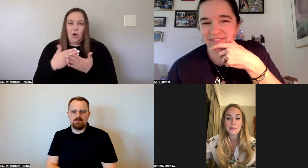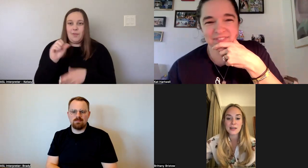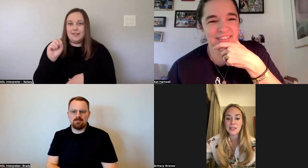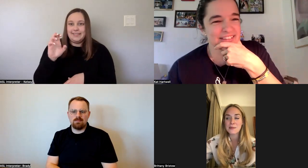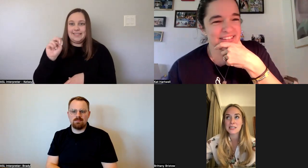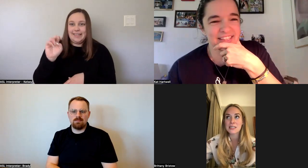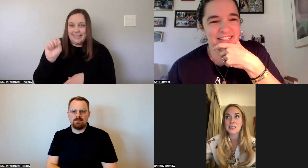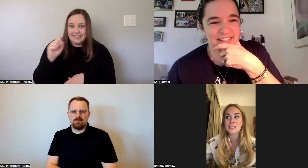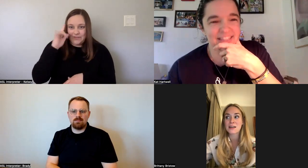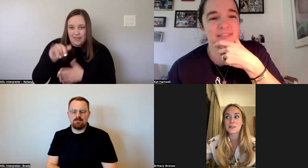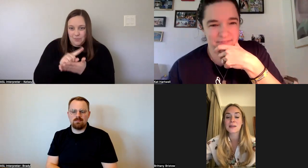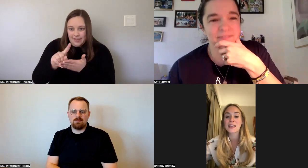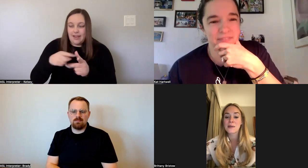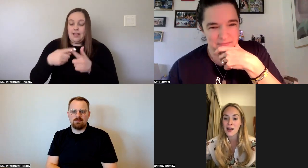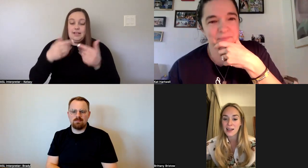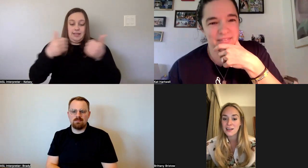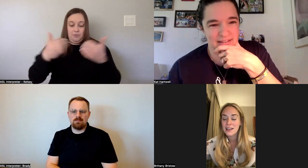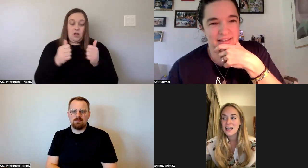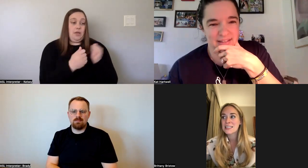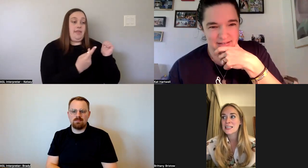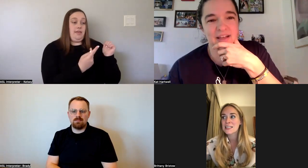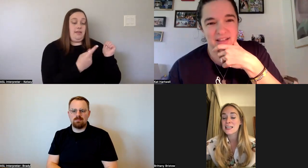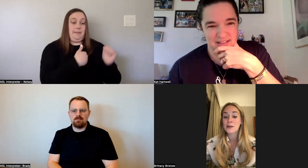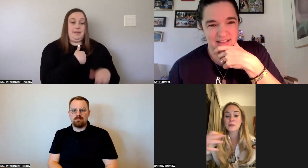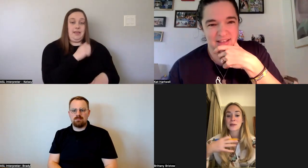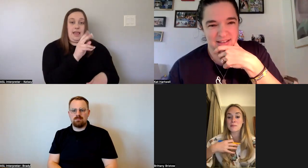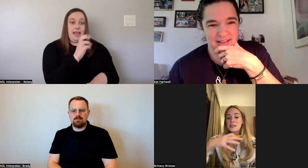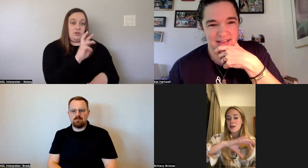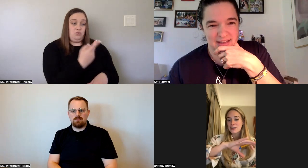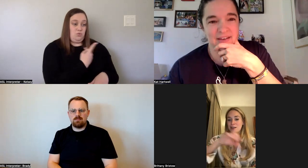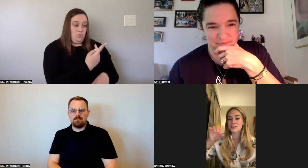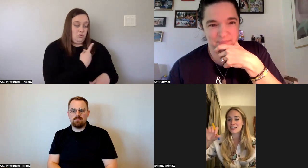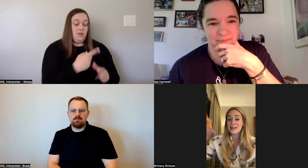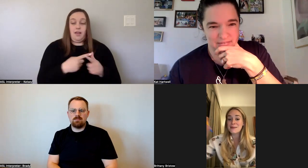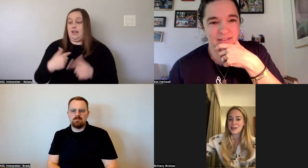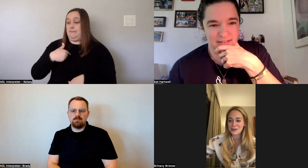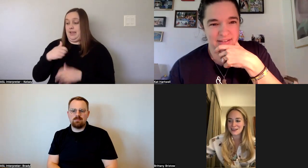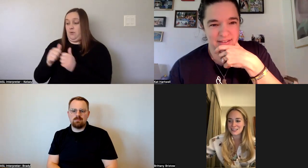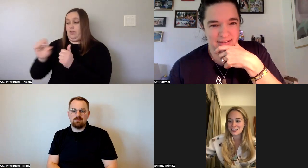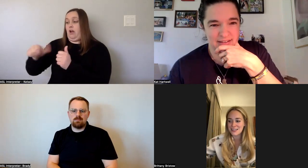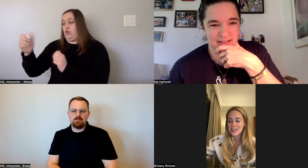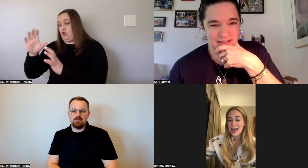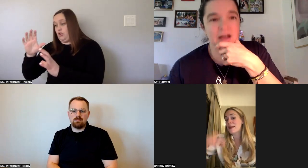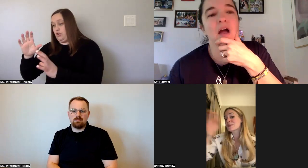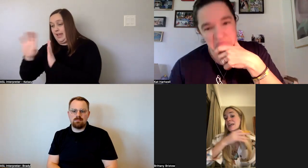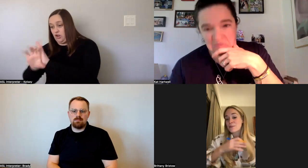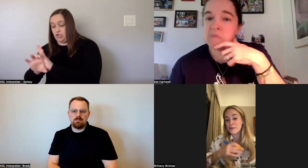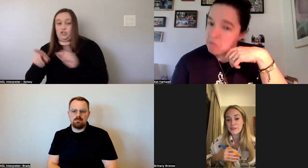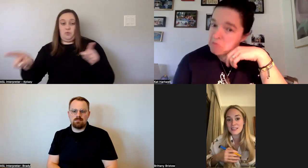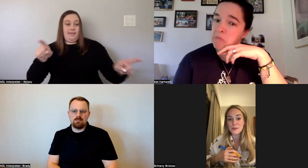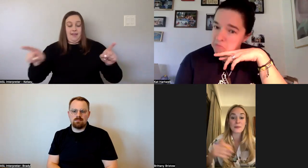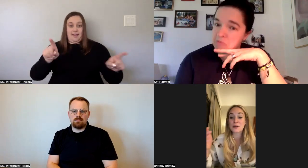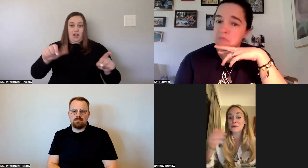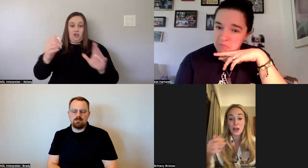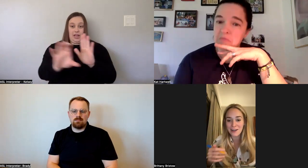I was separating them into scenes that are between him and I, and scenes that are between me and other characters and him and other characters. And then I was getting rid of